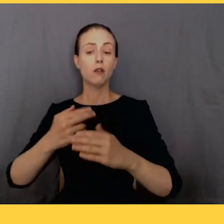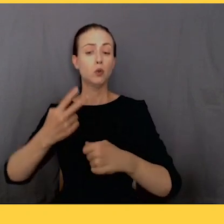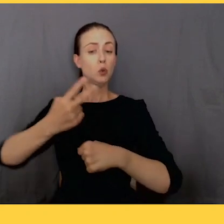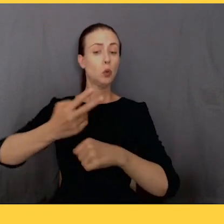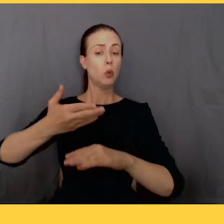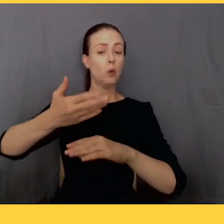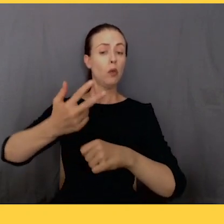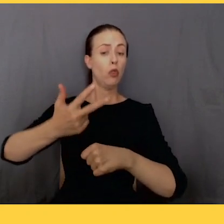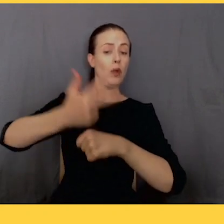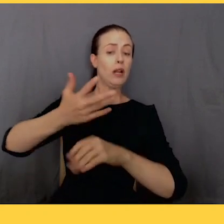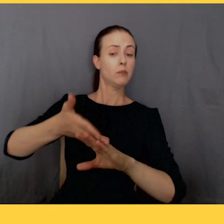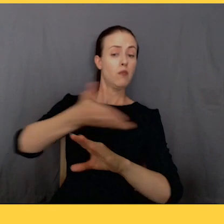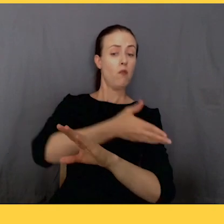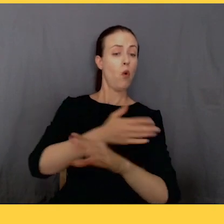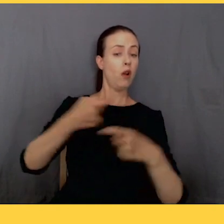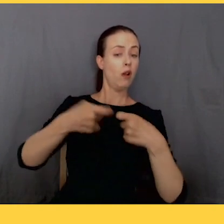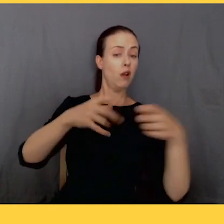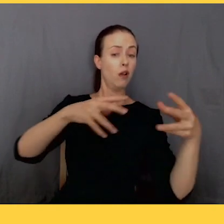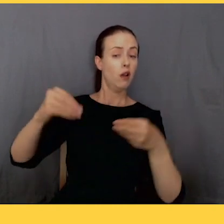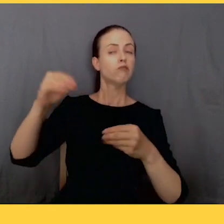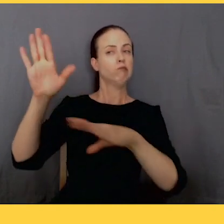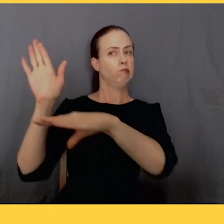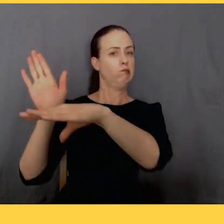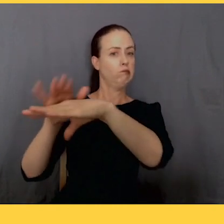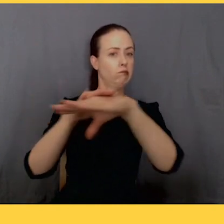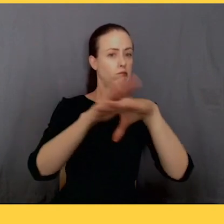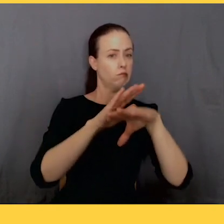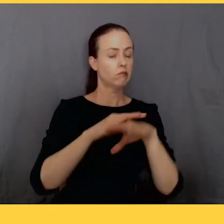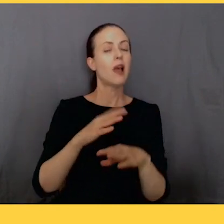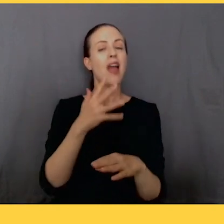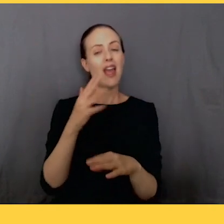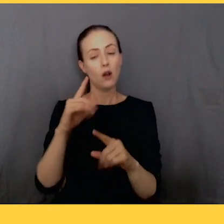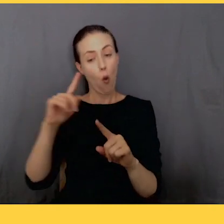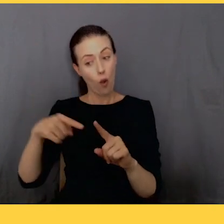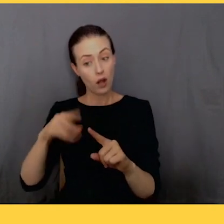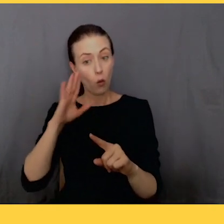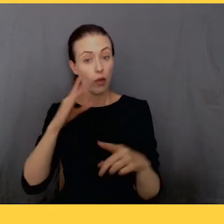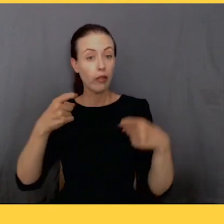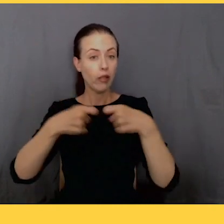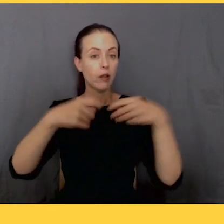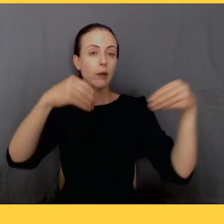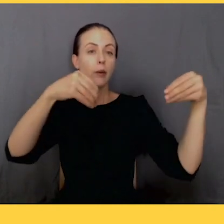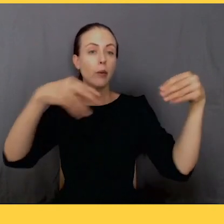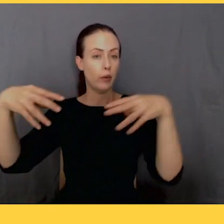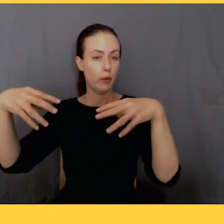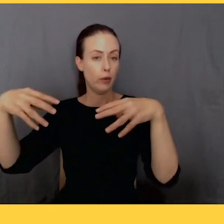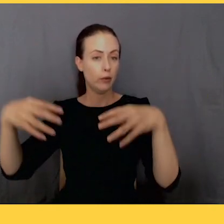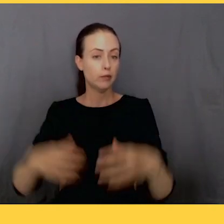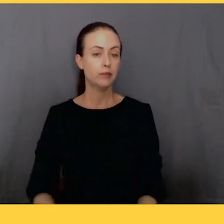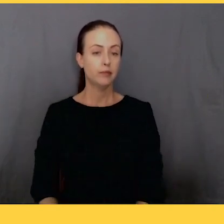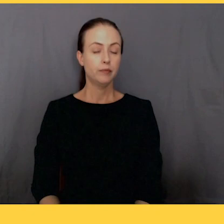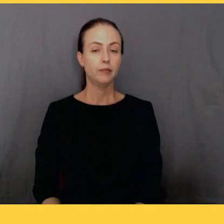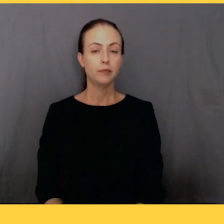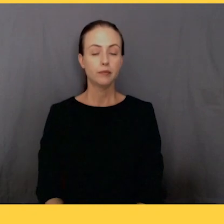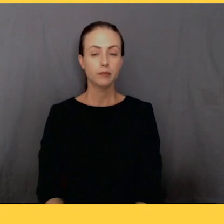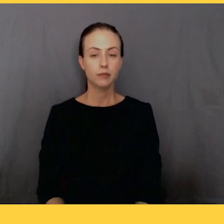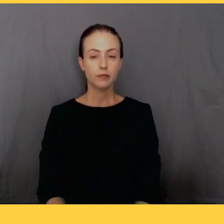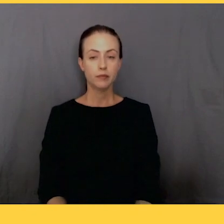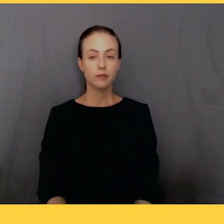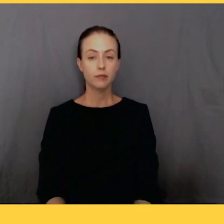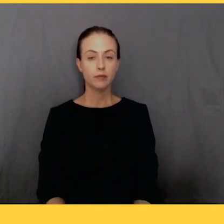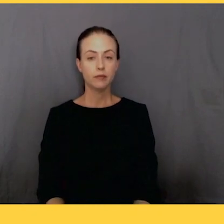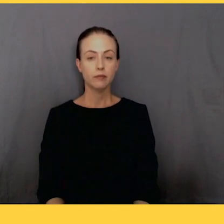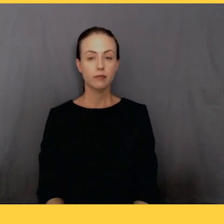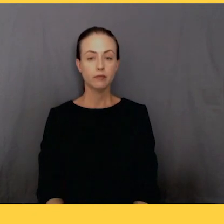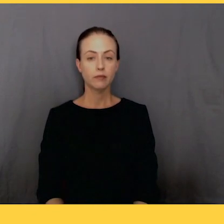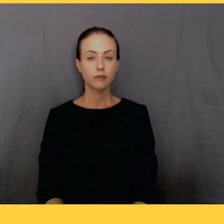to expect power to be restored if it has been put out. Next slide. In addition to